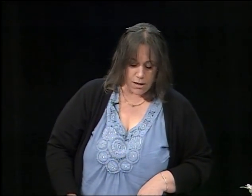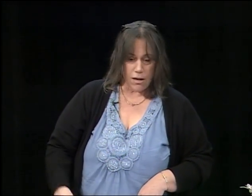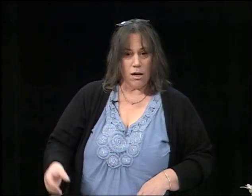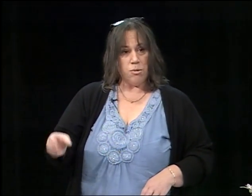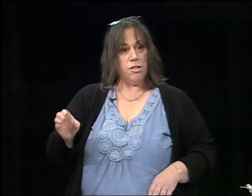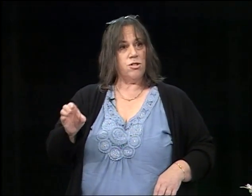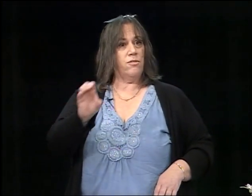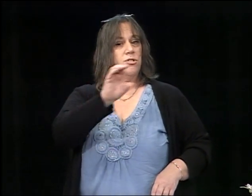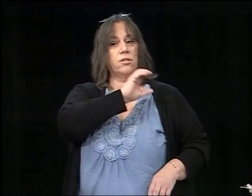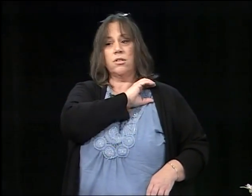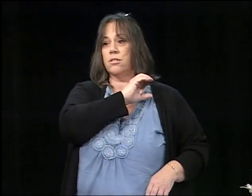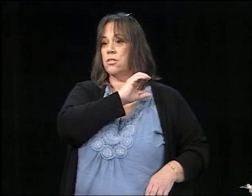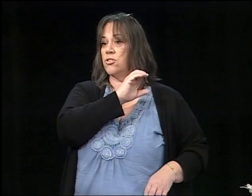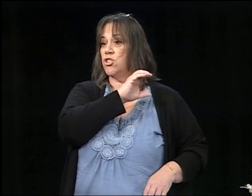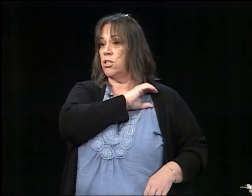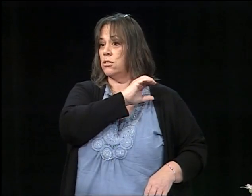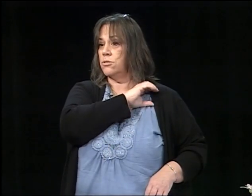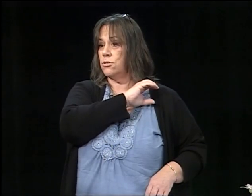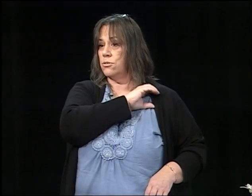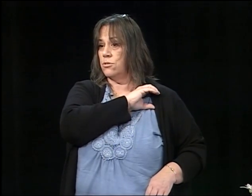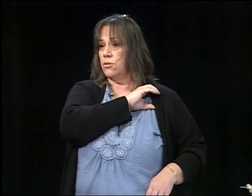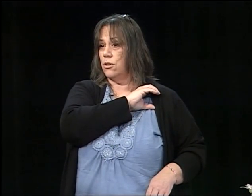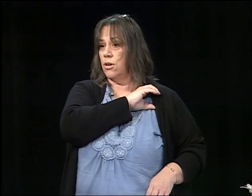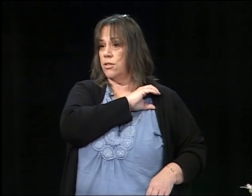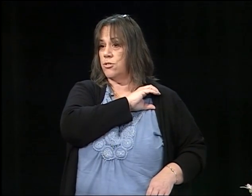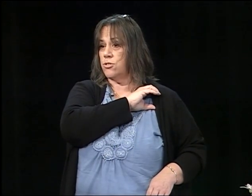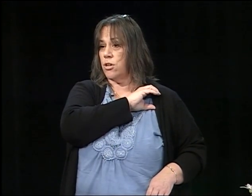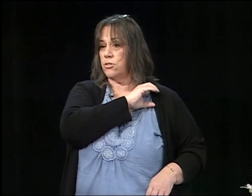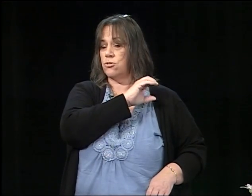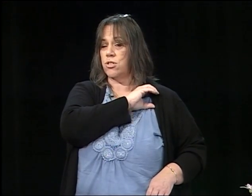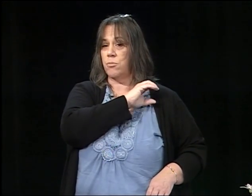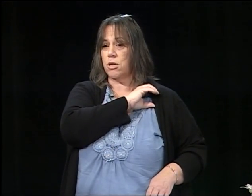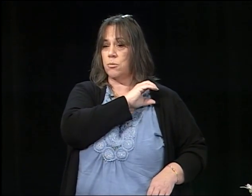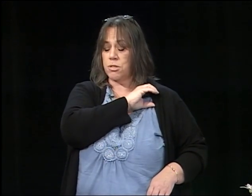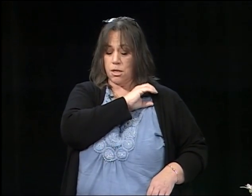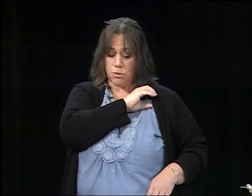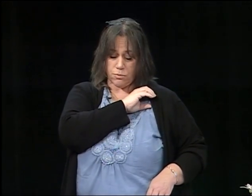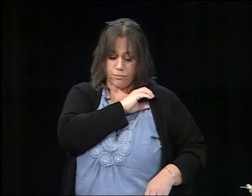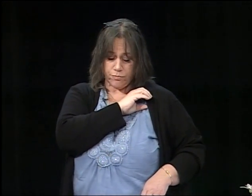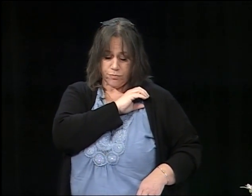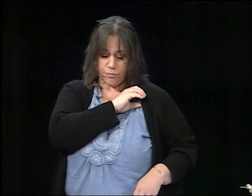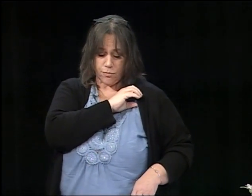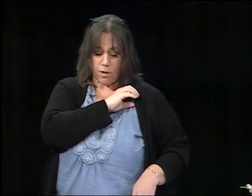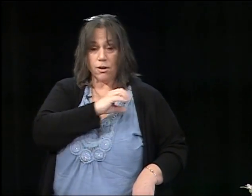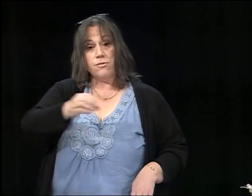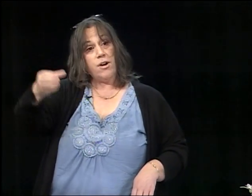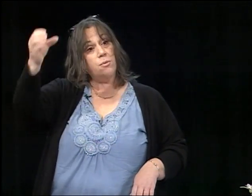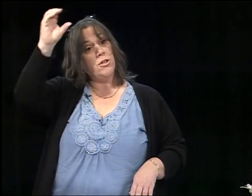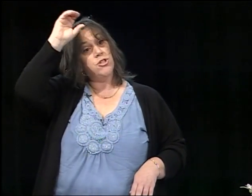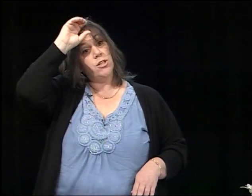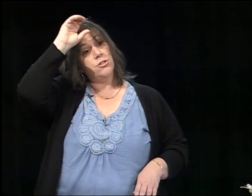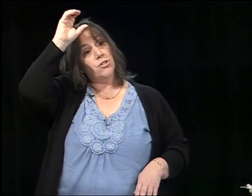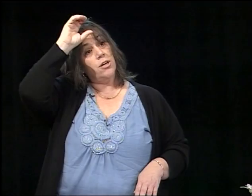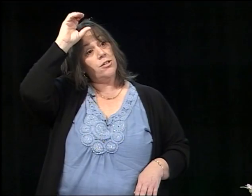A police officer is his shield on his chest. You tap it a couple times. The fireman, his shield is on his